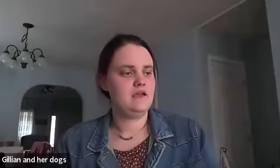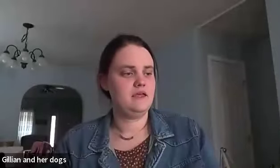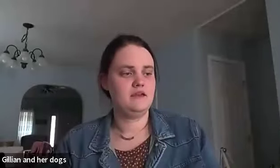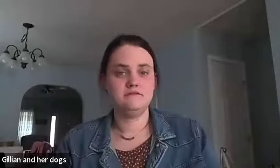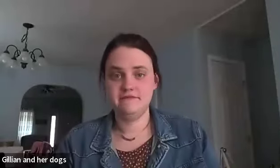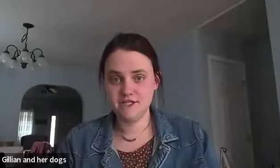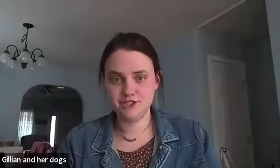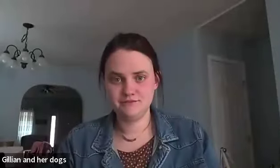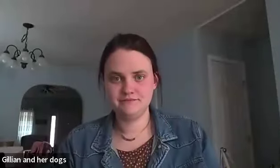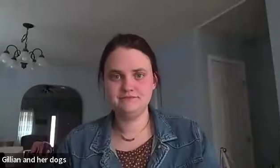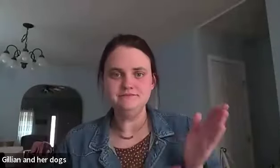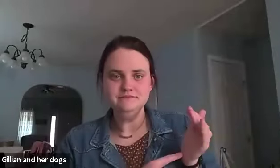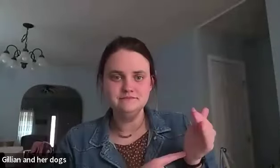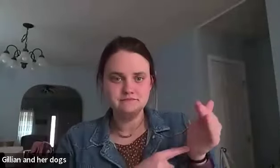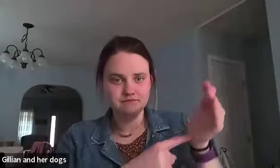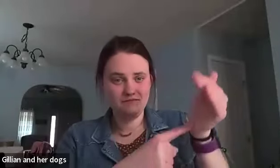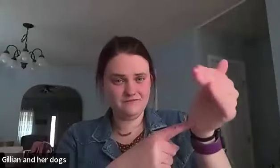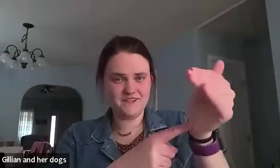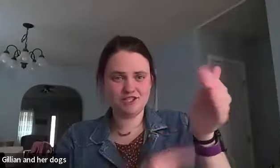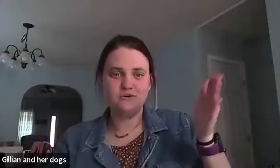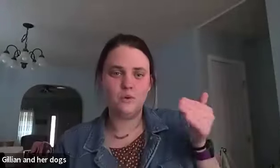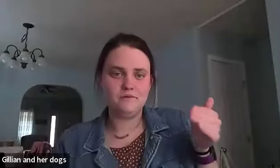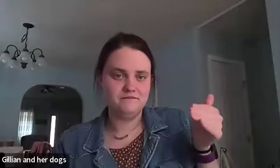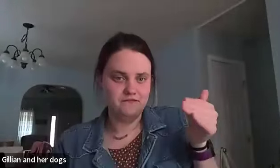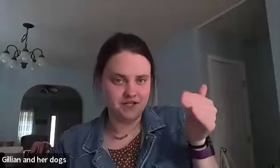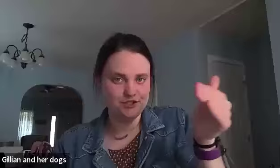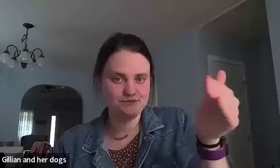and then fish, fish or fish,